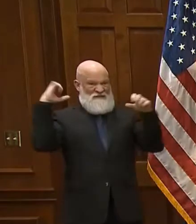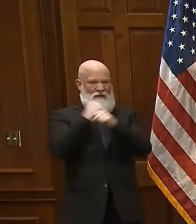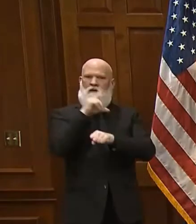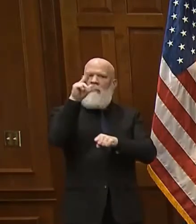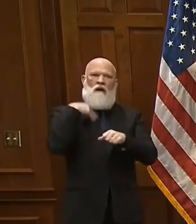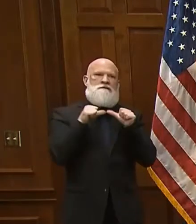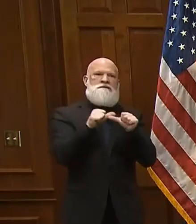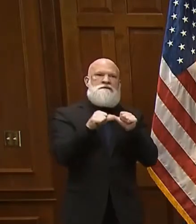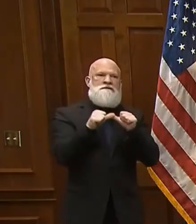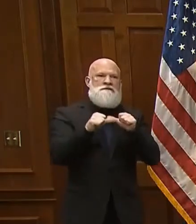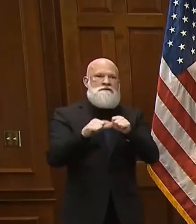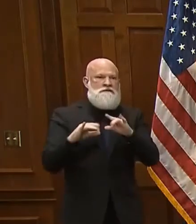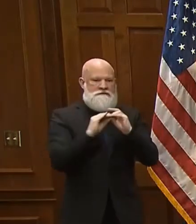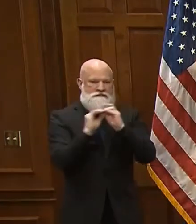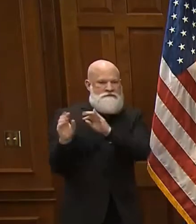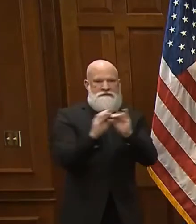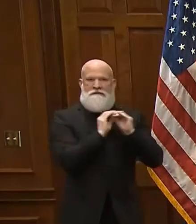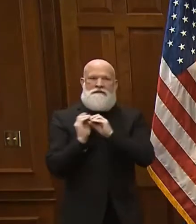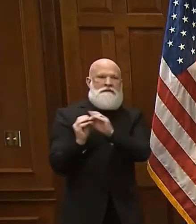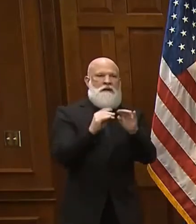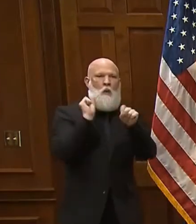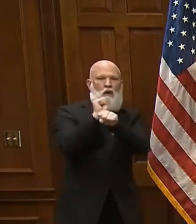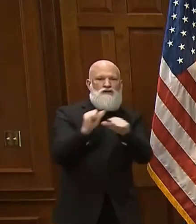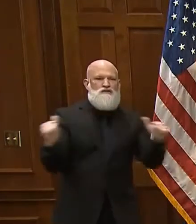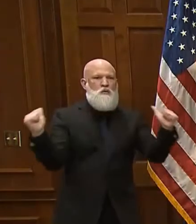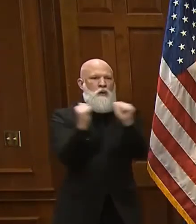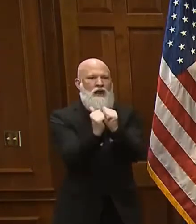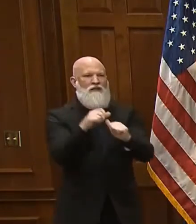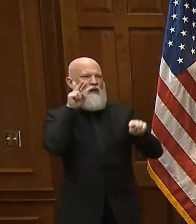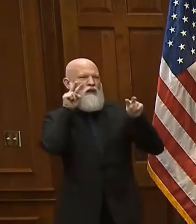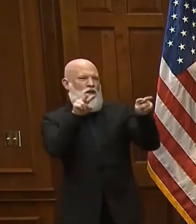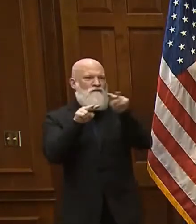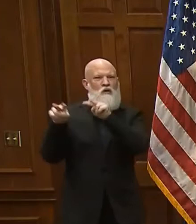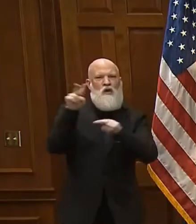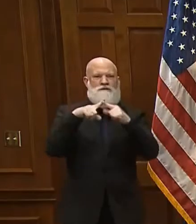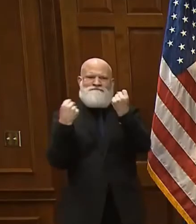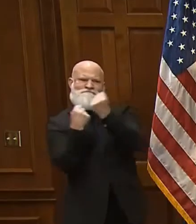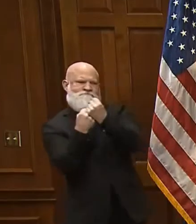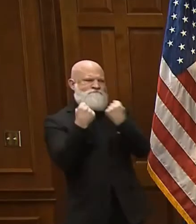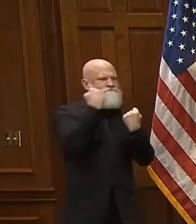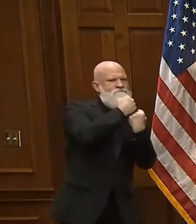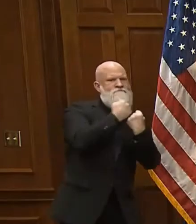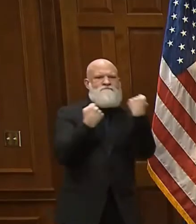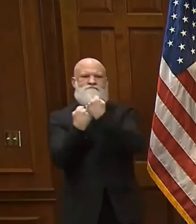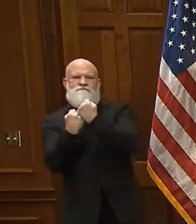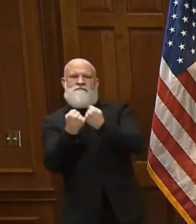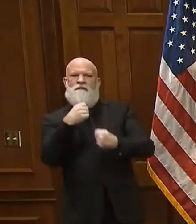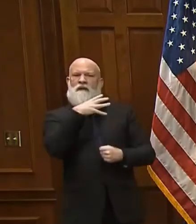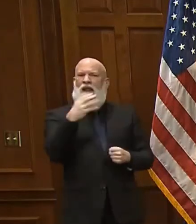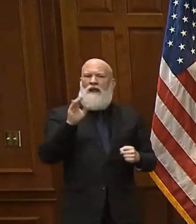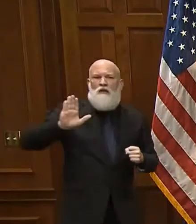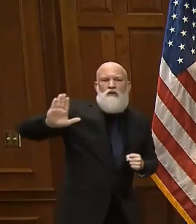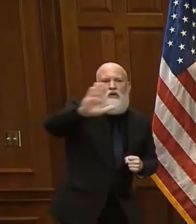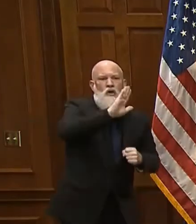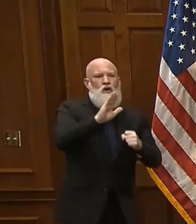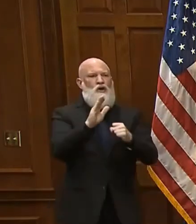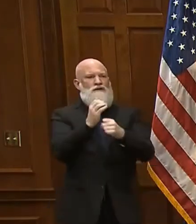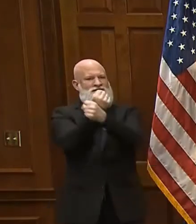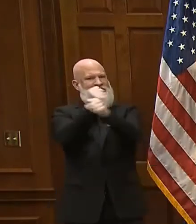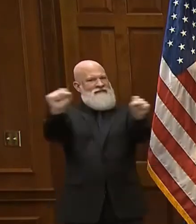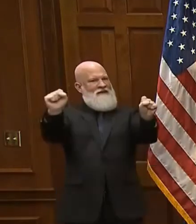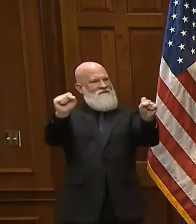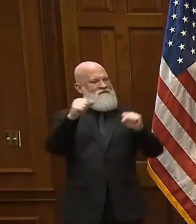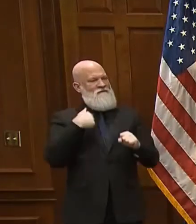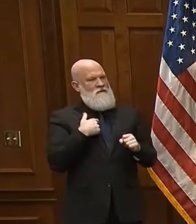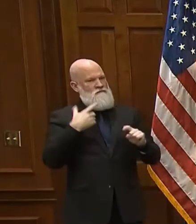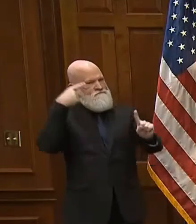Georgians and pray for their continued safety, as well as the safety of our first responders, healthcare workers, the elderly,